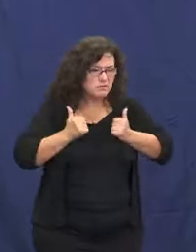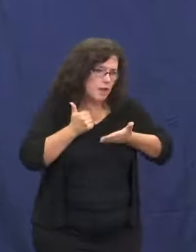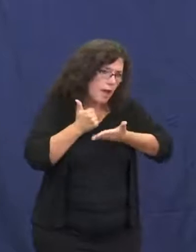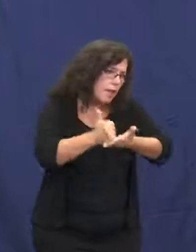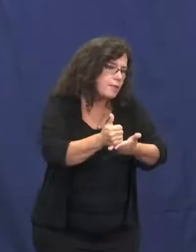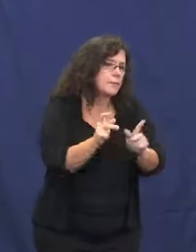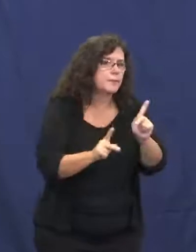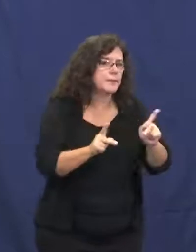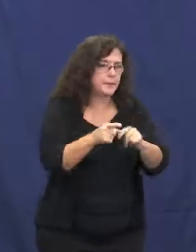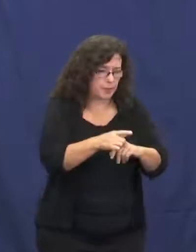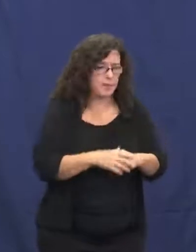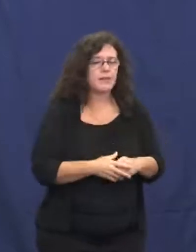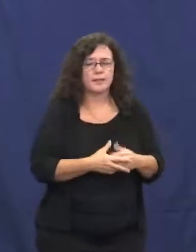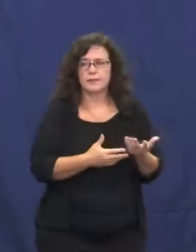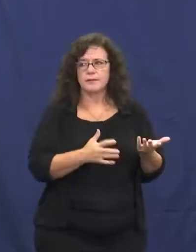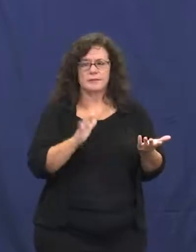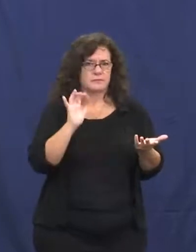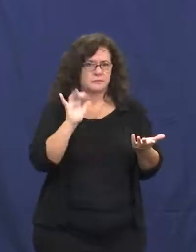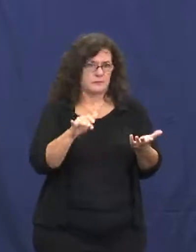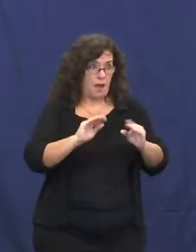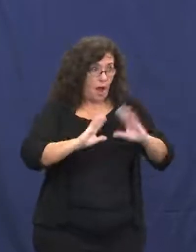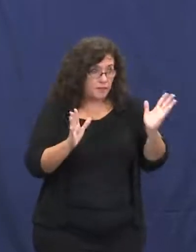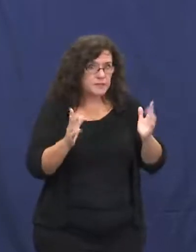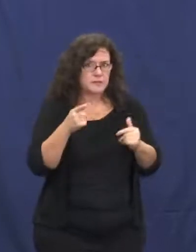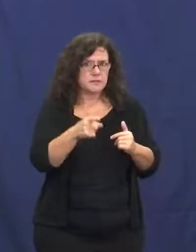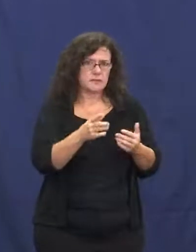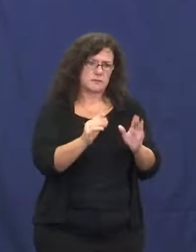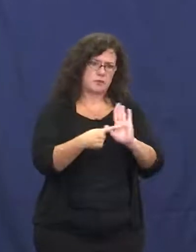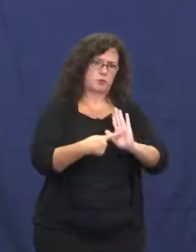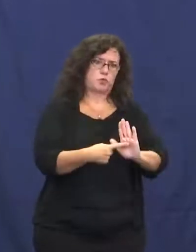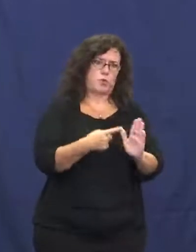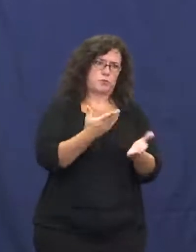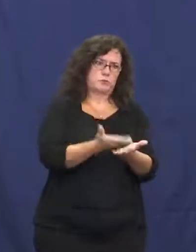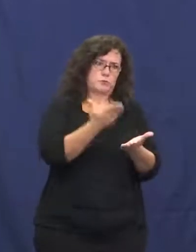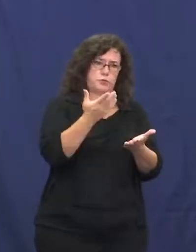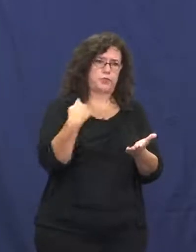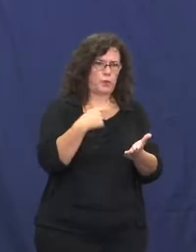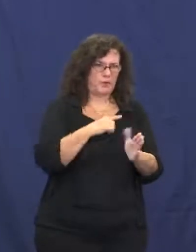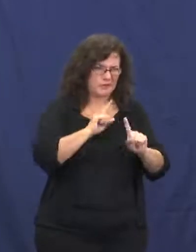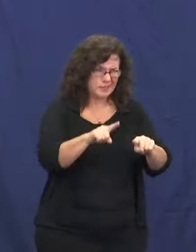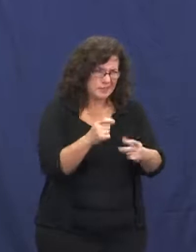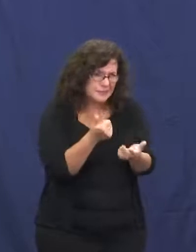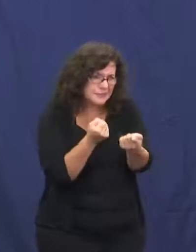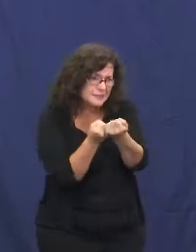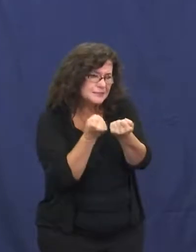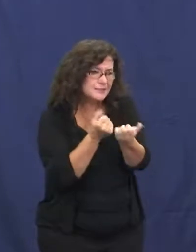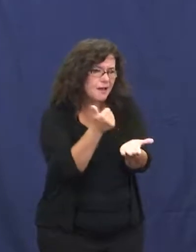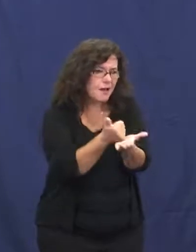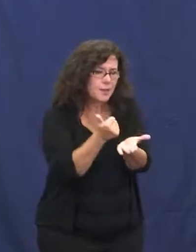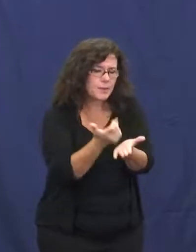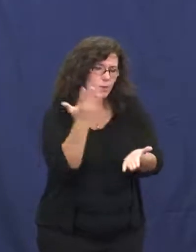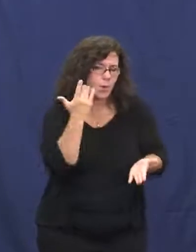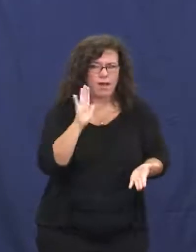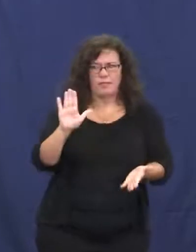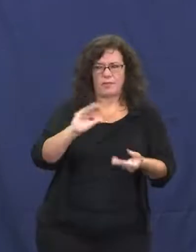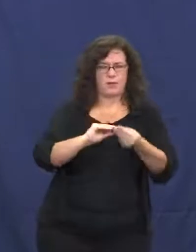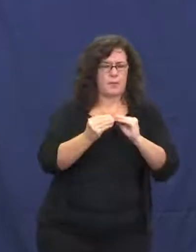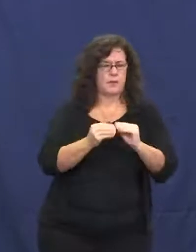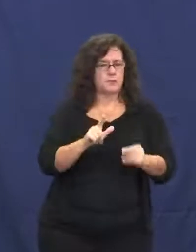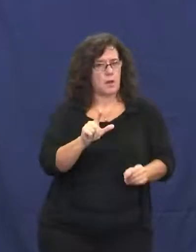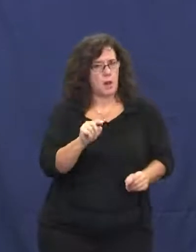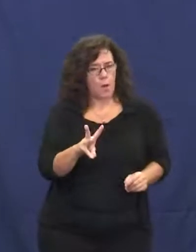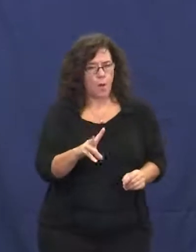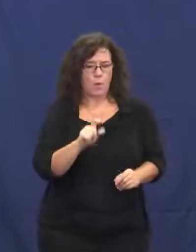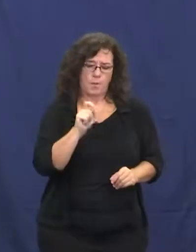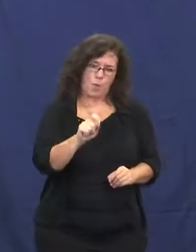homeless, only 0.1% of all of our cases is among the homeless, 0.1%.